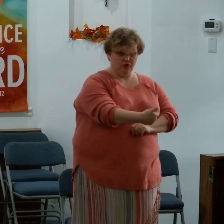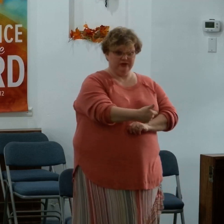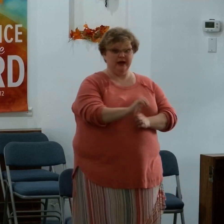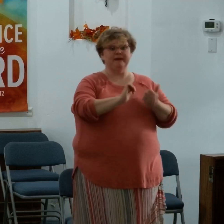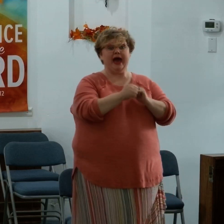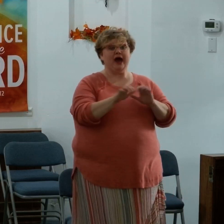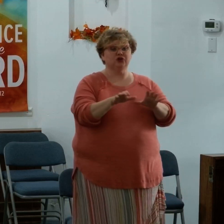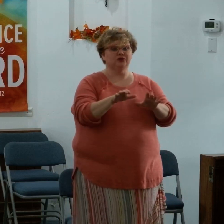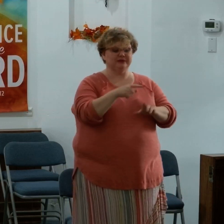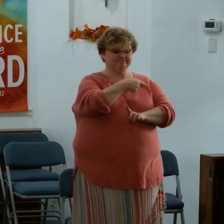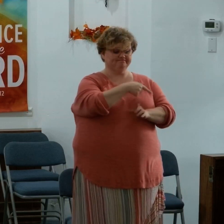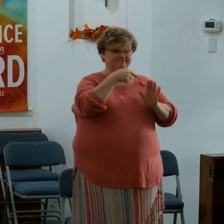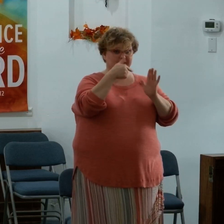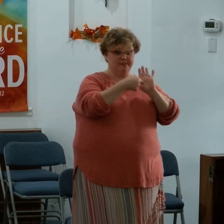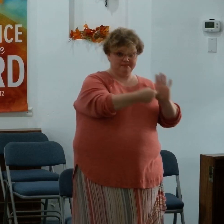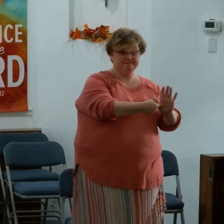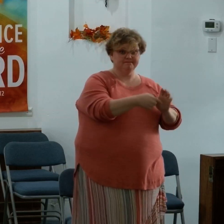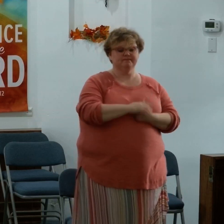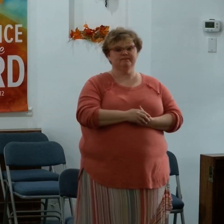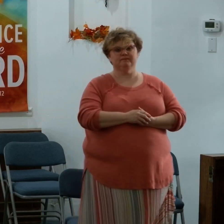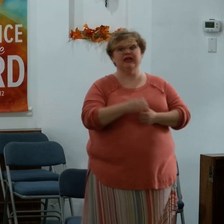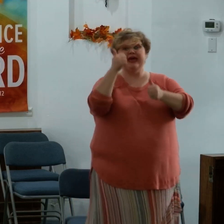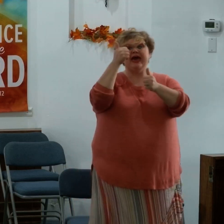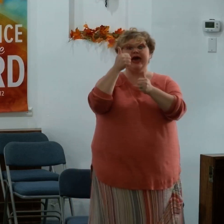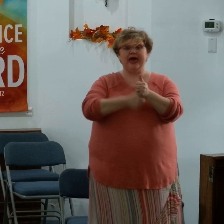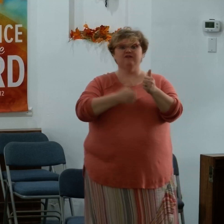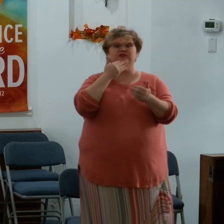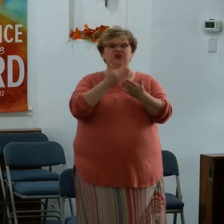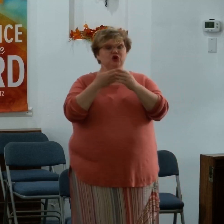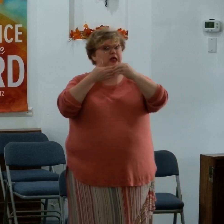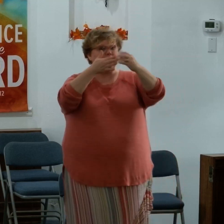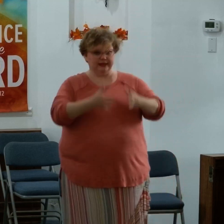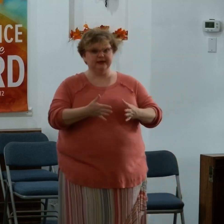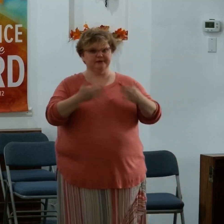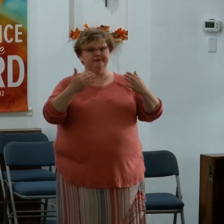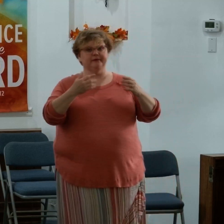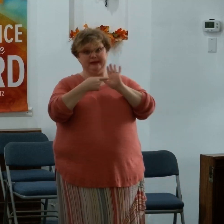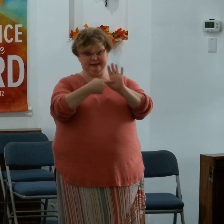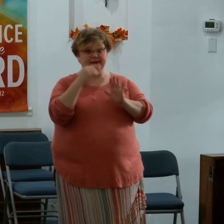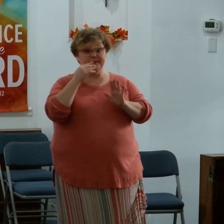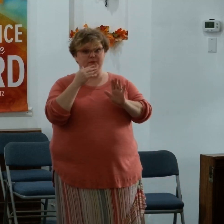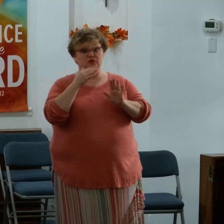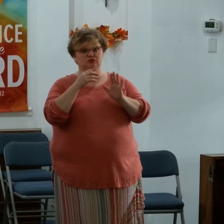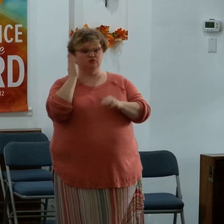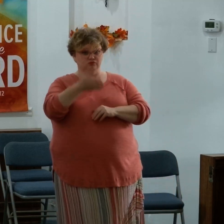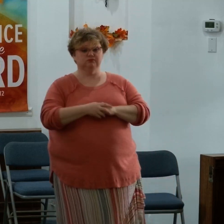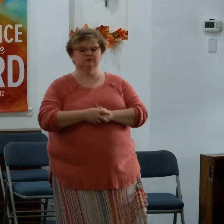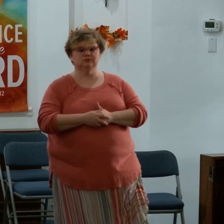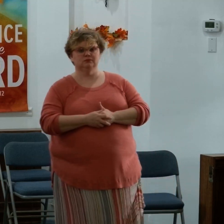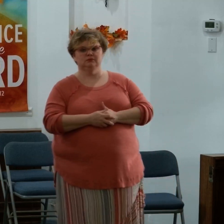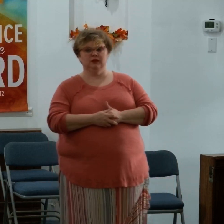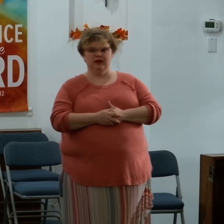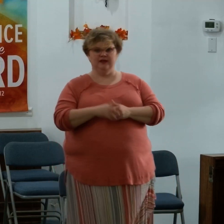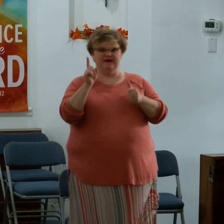want to lead by example. Every good leader leads by example. And also remember that the first check, that check